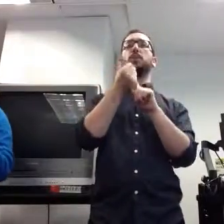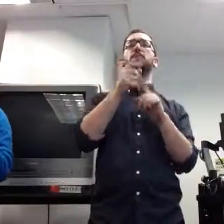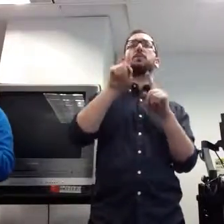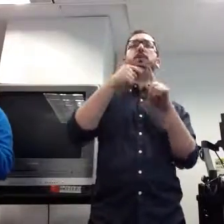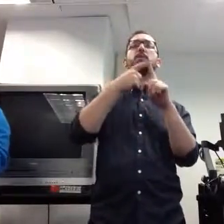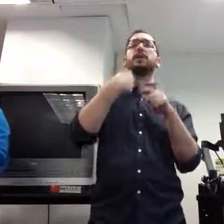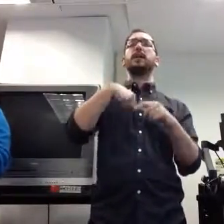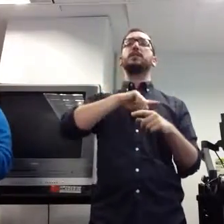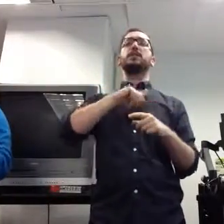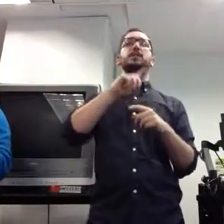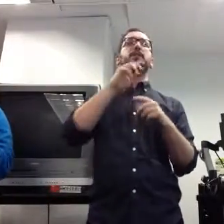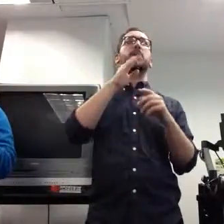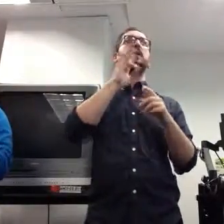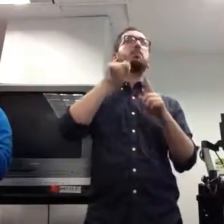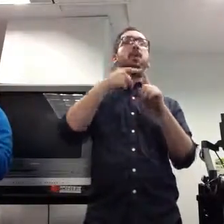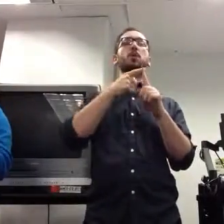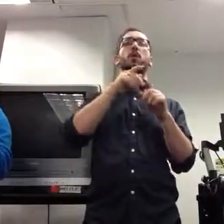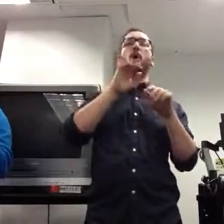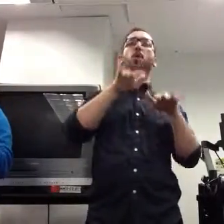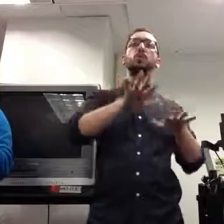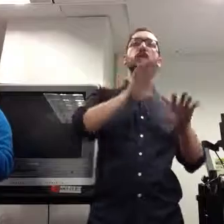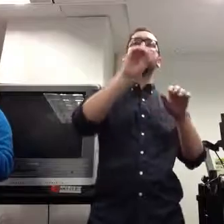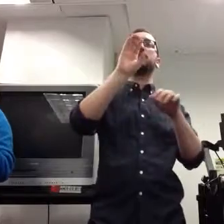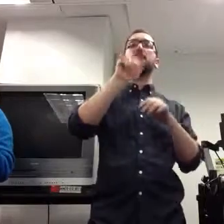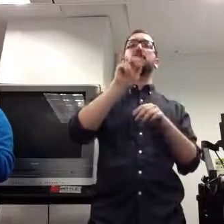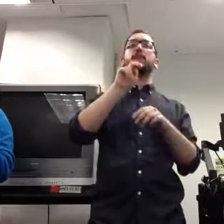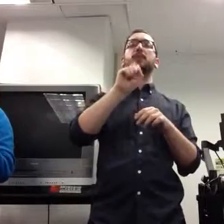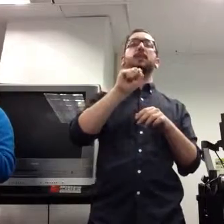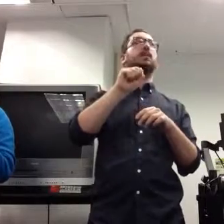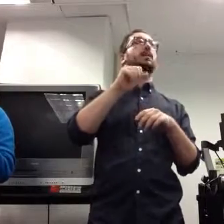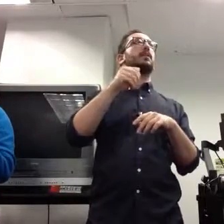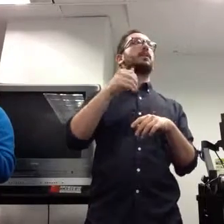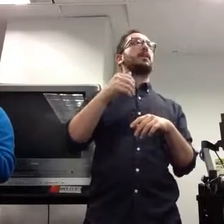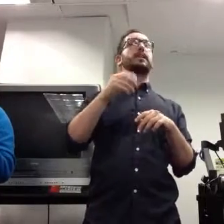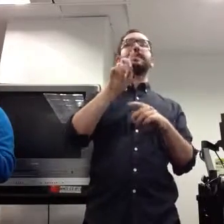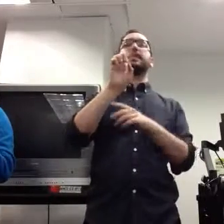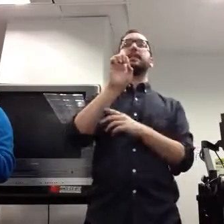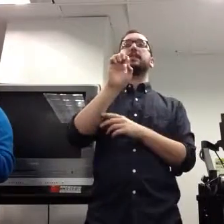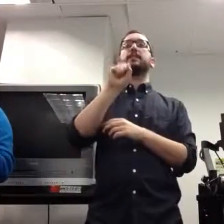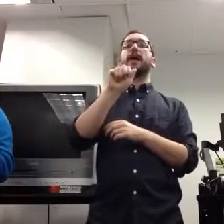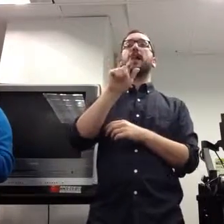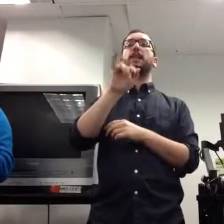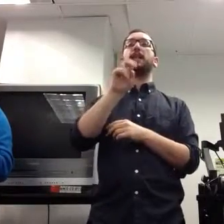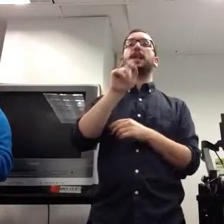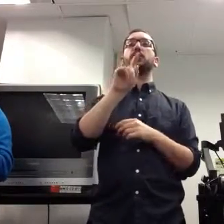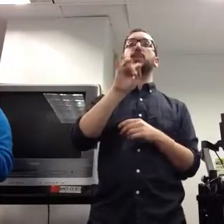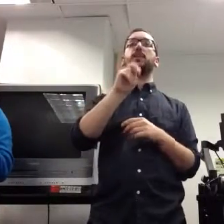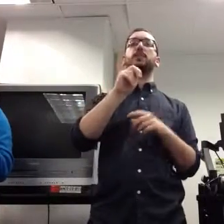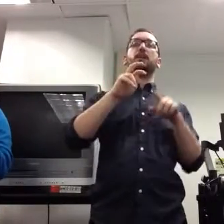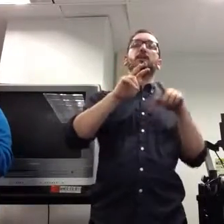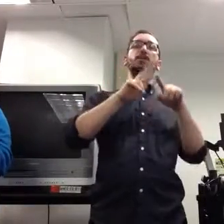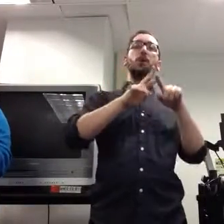oceans, and we looked at principles of desalination, what was one principle that we used in desalination as